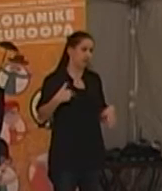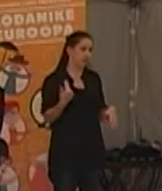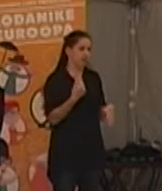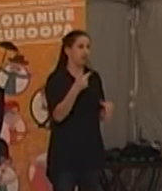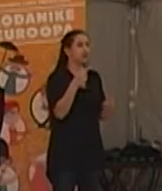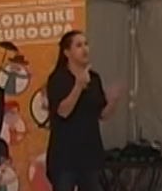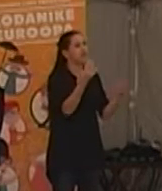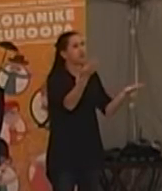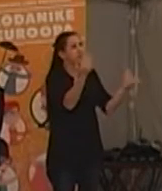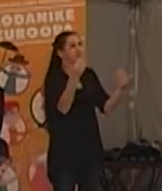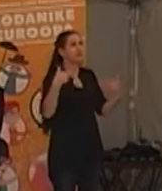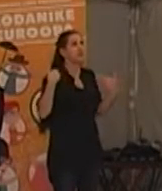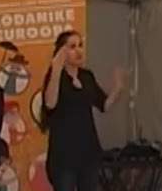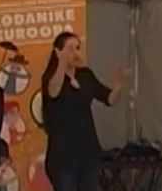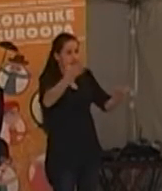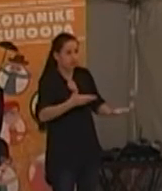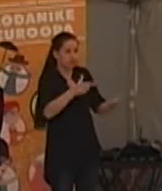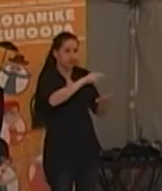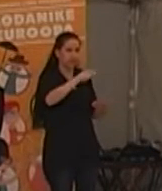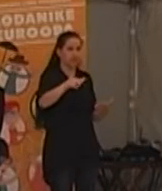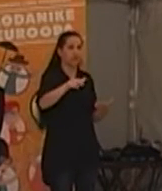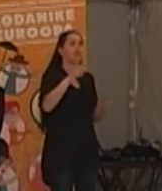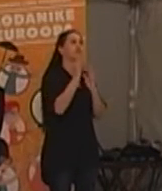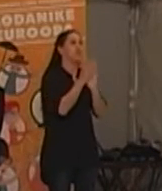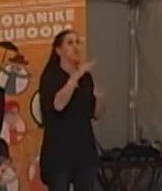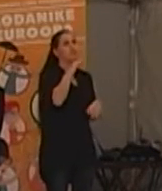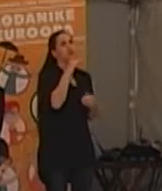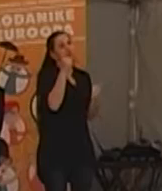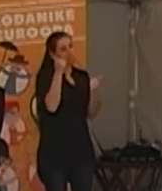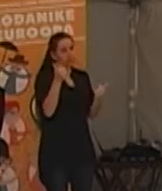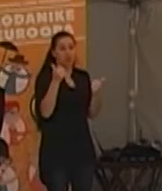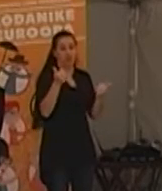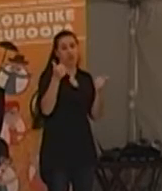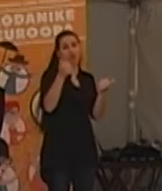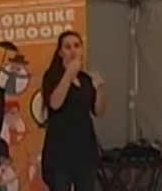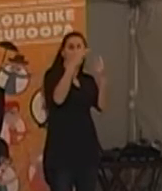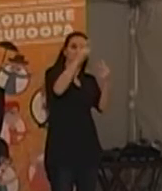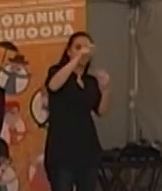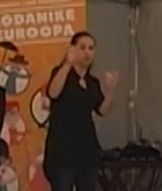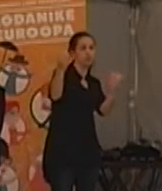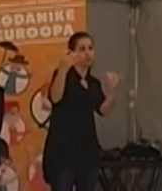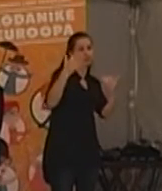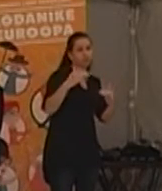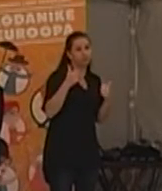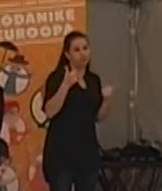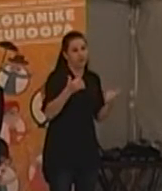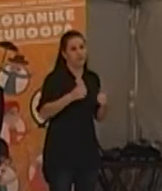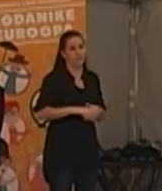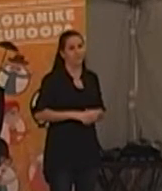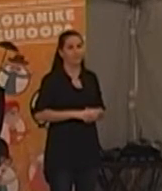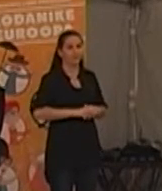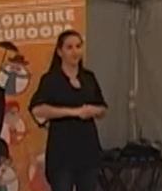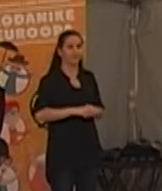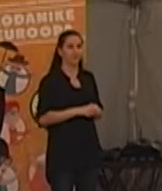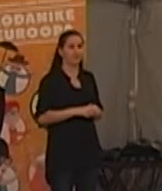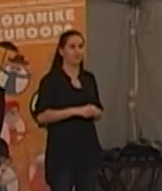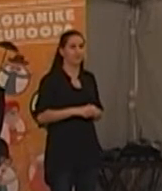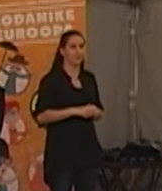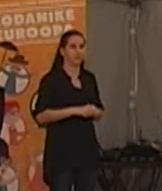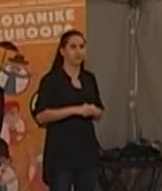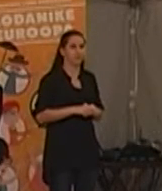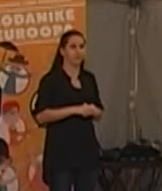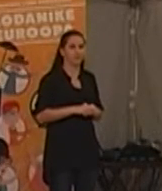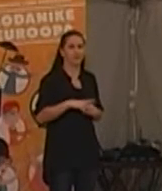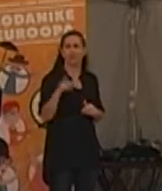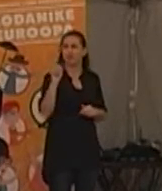people and realize that that can be a good thing, whilst also celebrating the great things that you already have there.